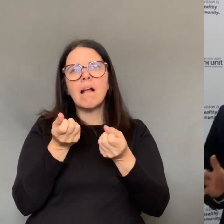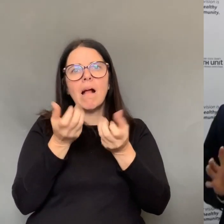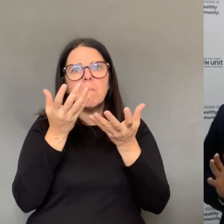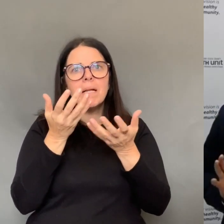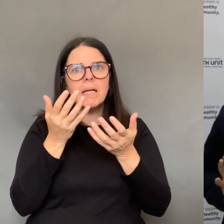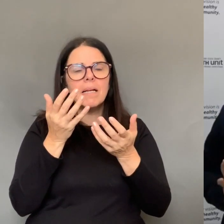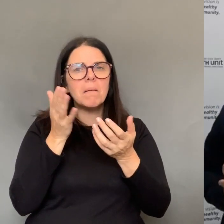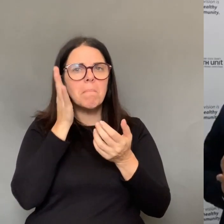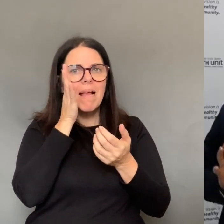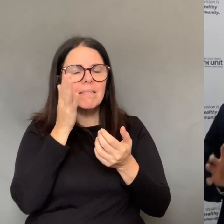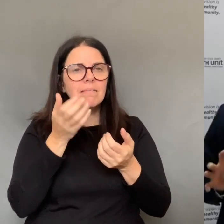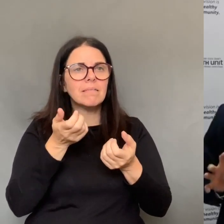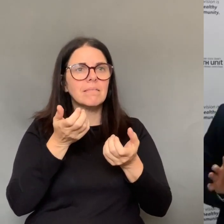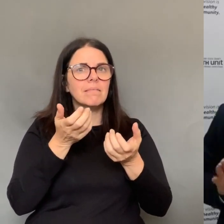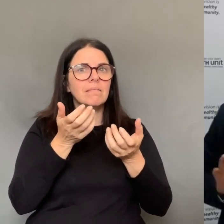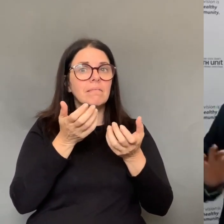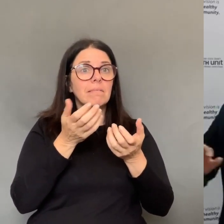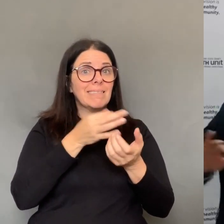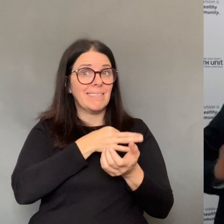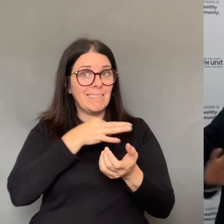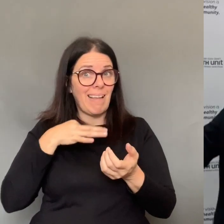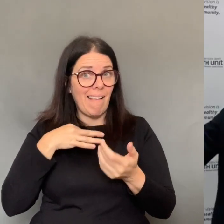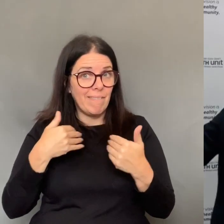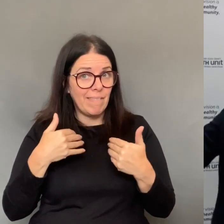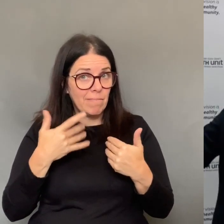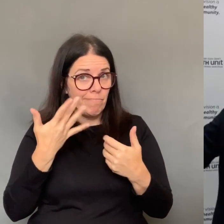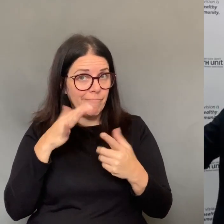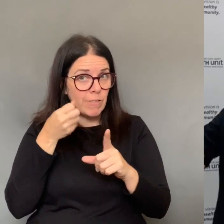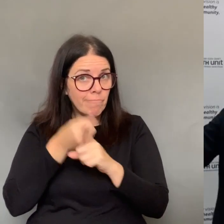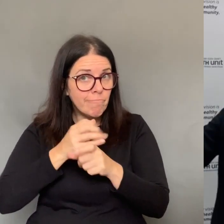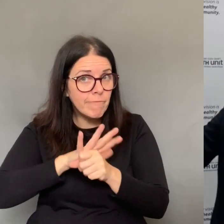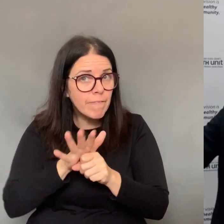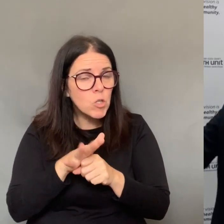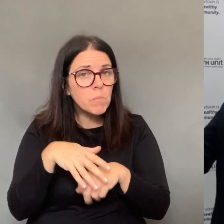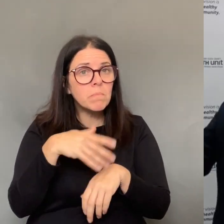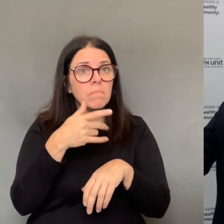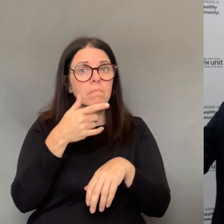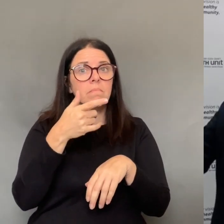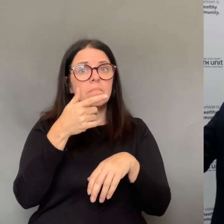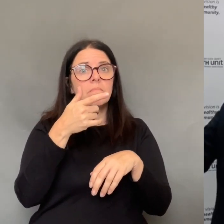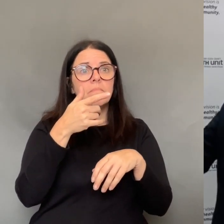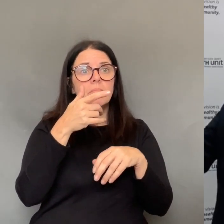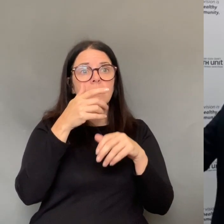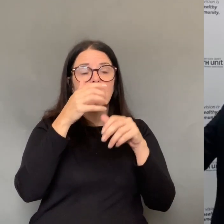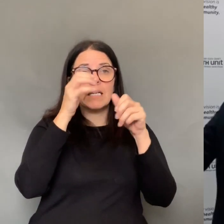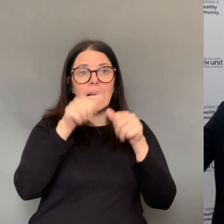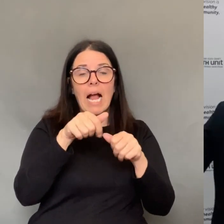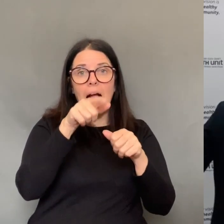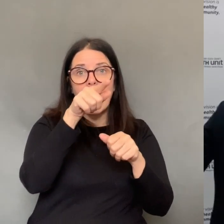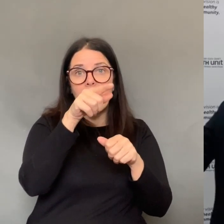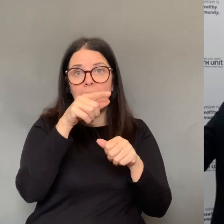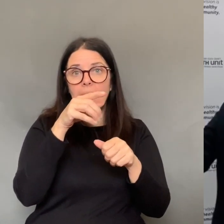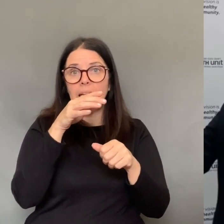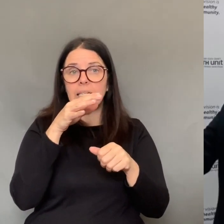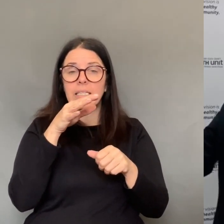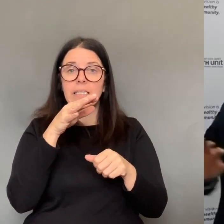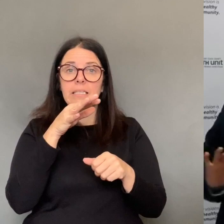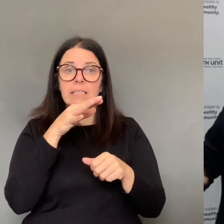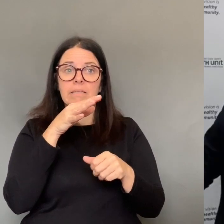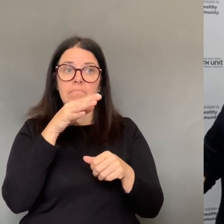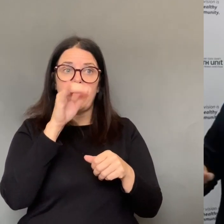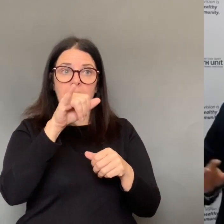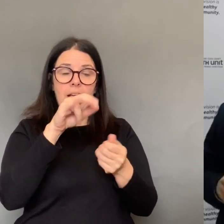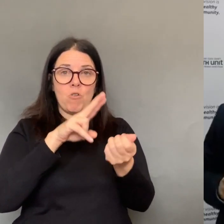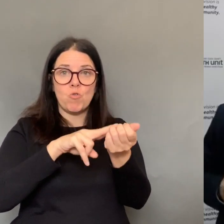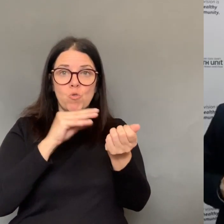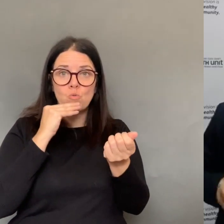cohort, meaning if they are sick, can they safely keep them away from people who are not sick? And their ability